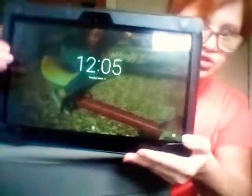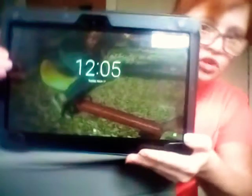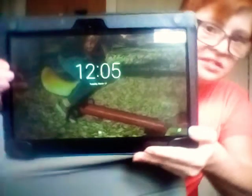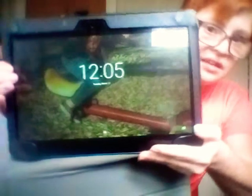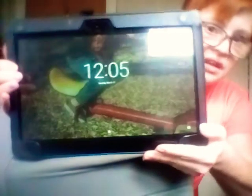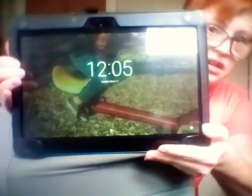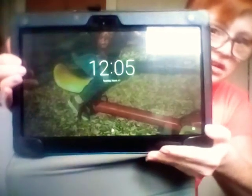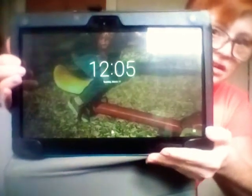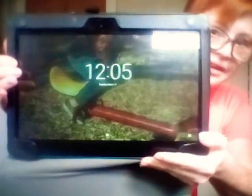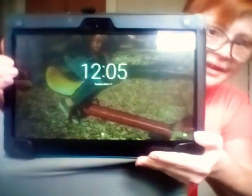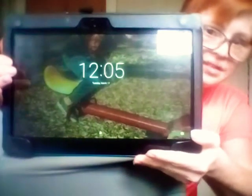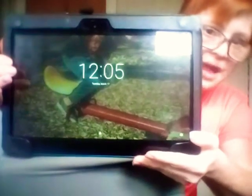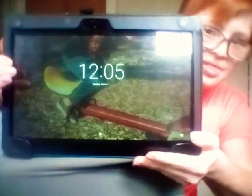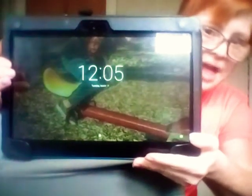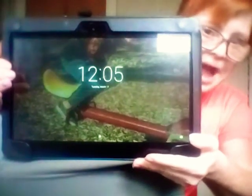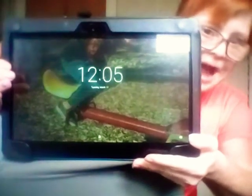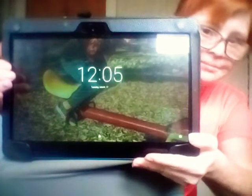Just is like that.